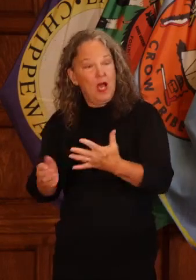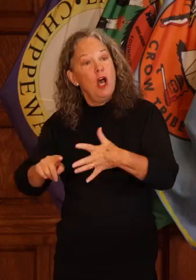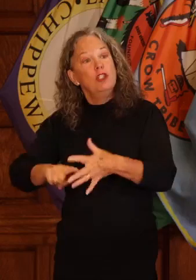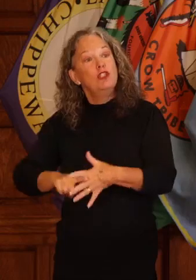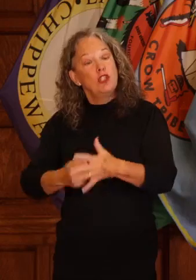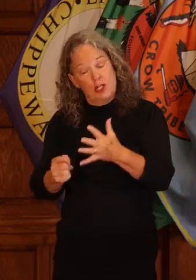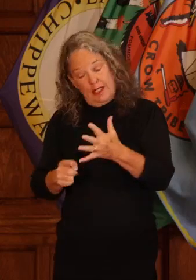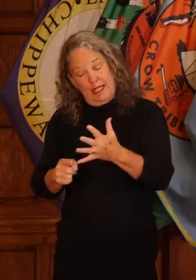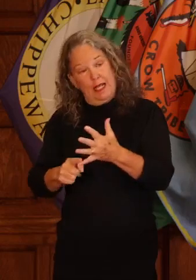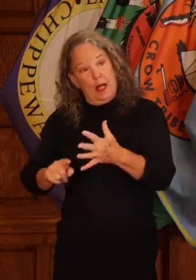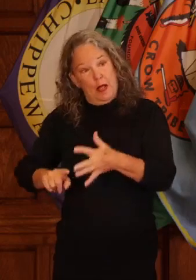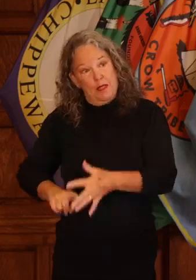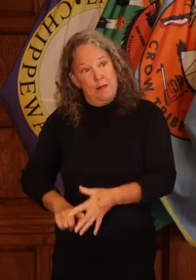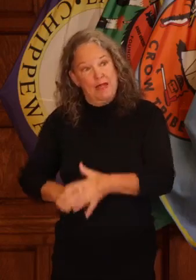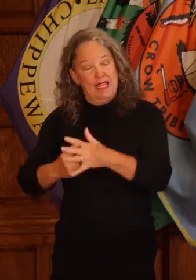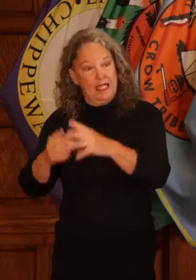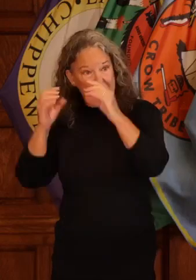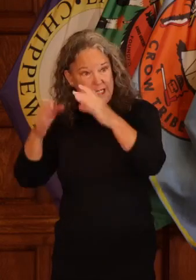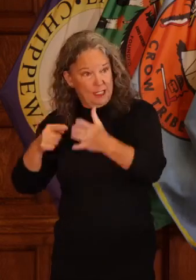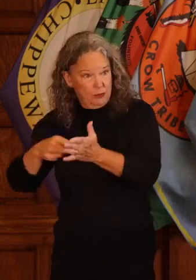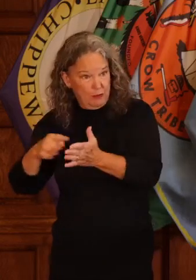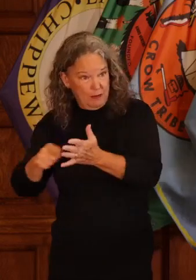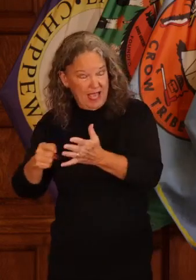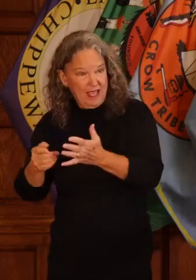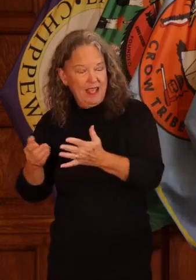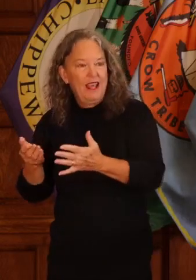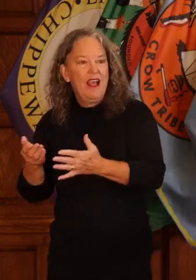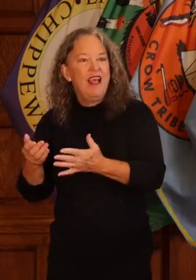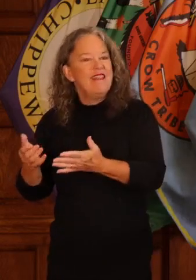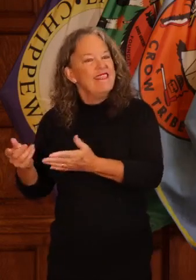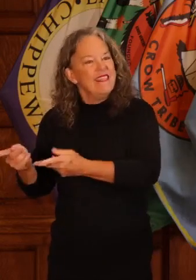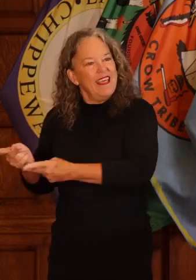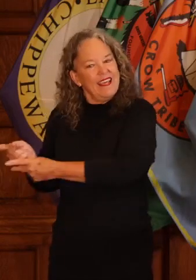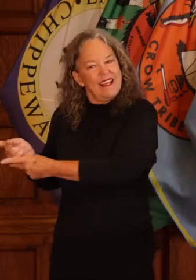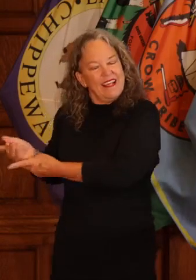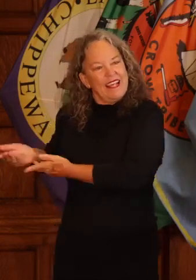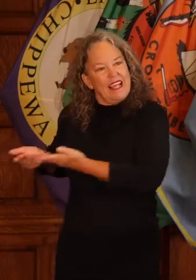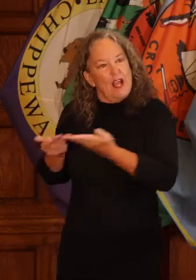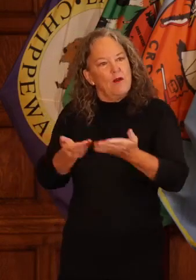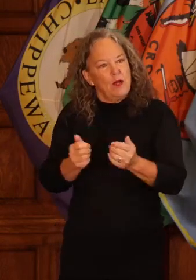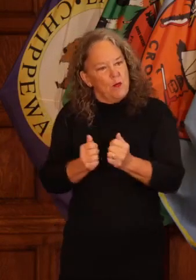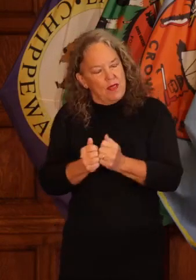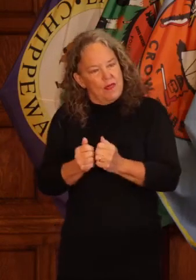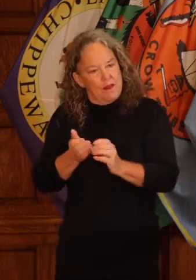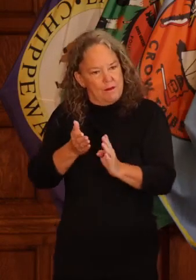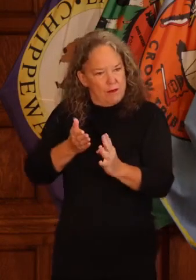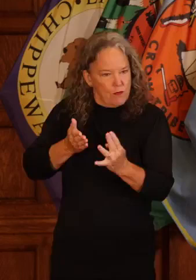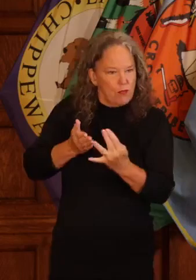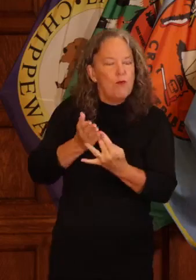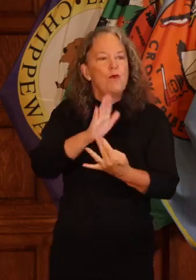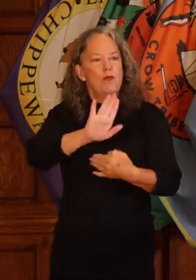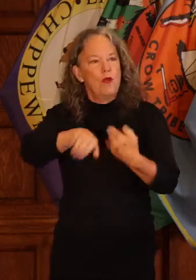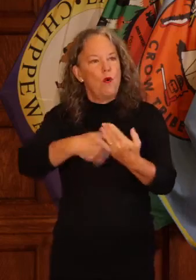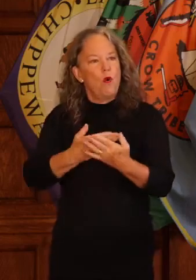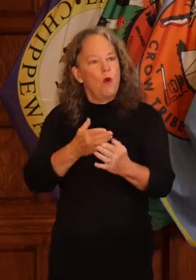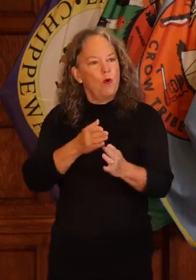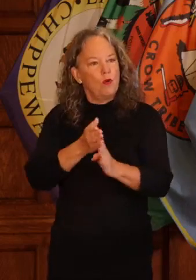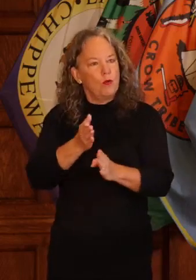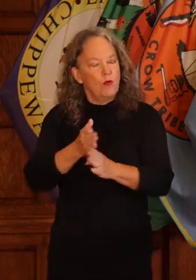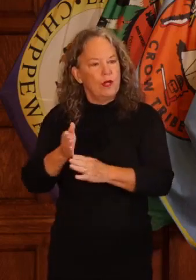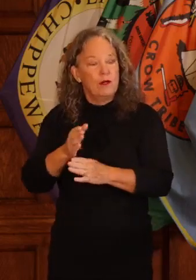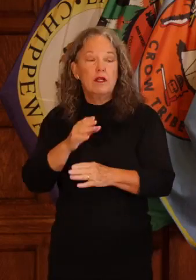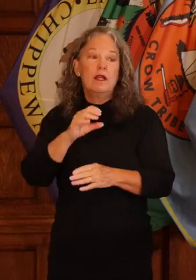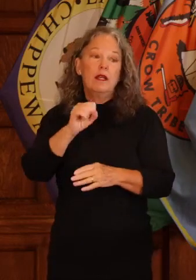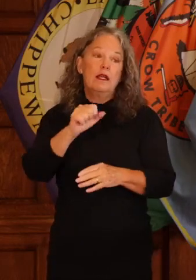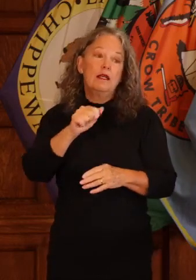of beginning teachers, they carry that with them through their career. And we also recognize that salaries are set